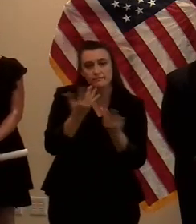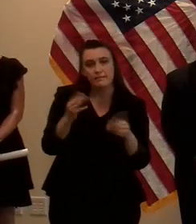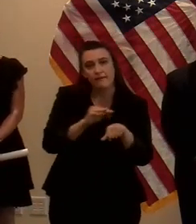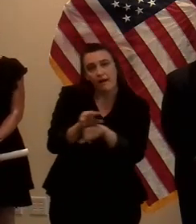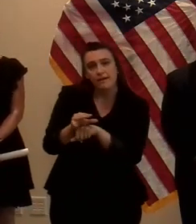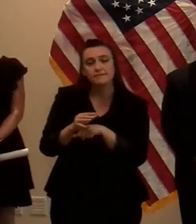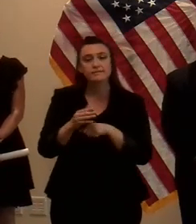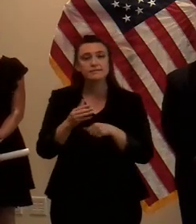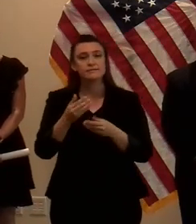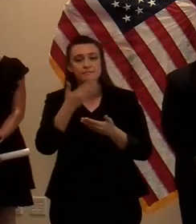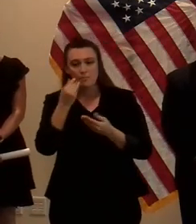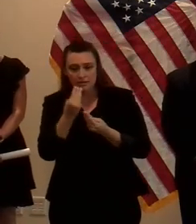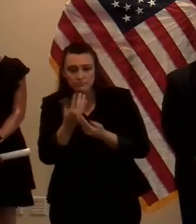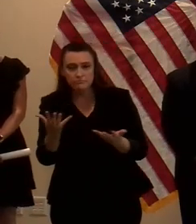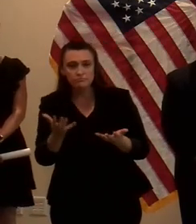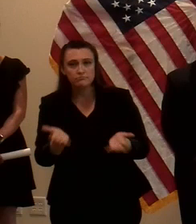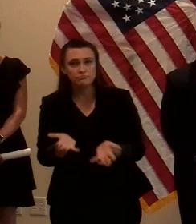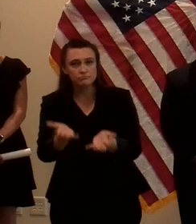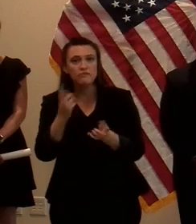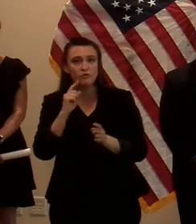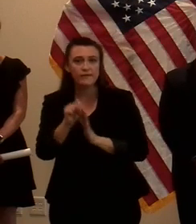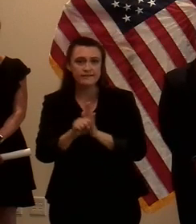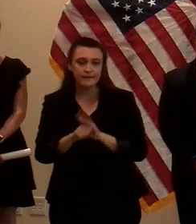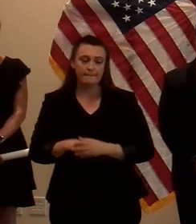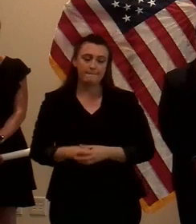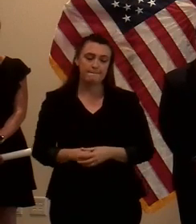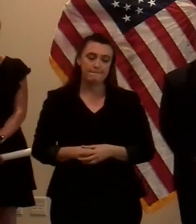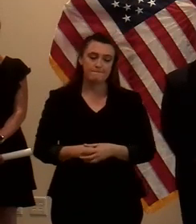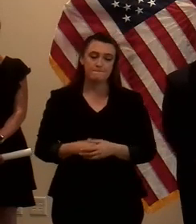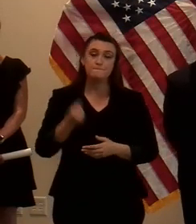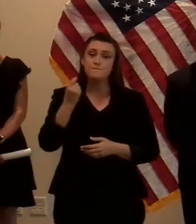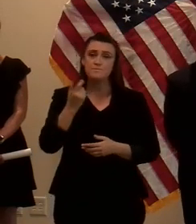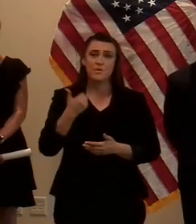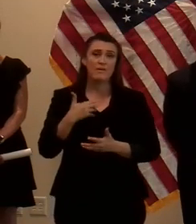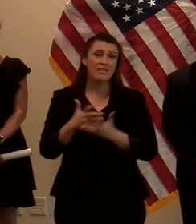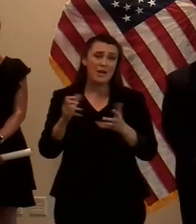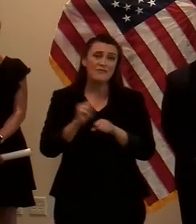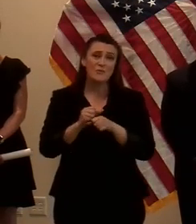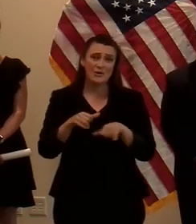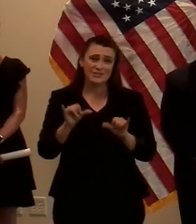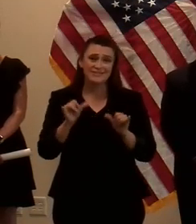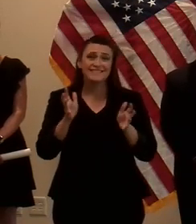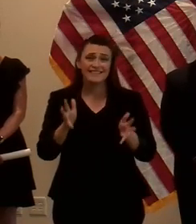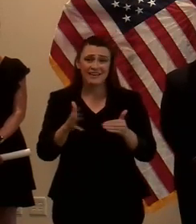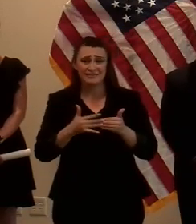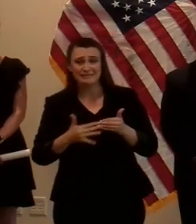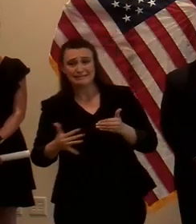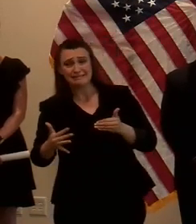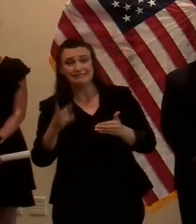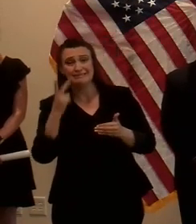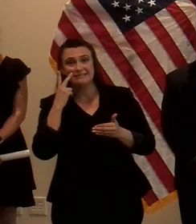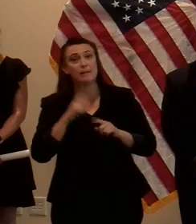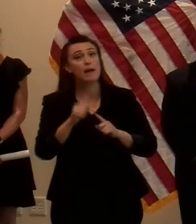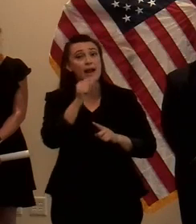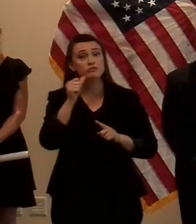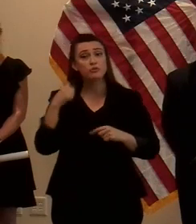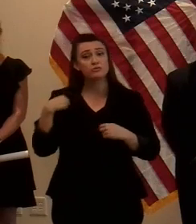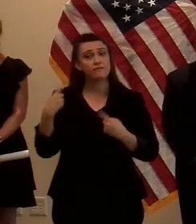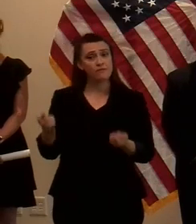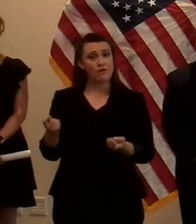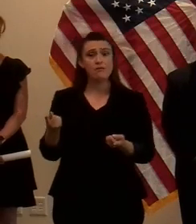decisions possible for this state. While we have a great deal of work ahead of us, Arizona has recovered from